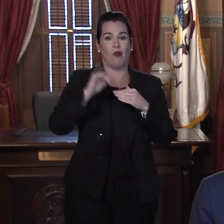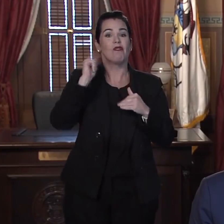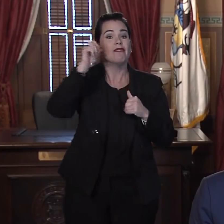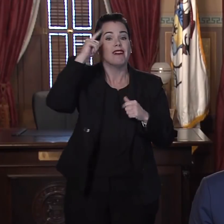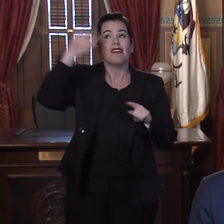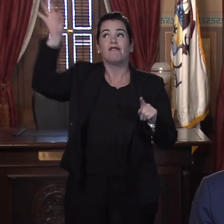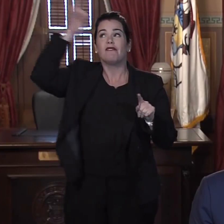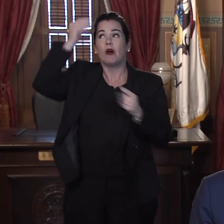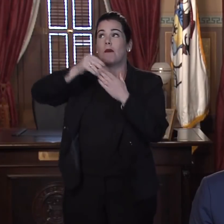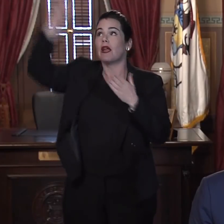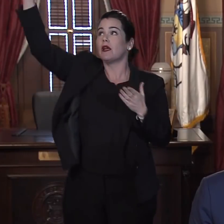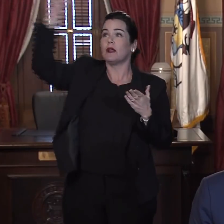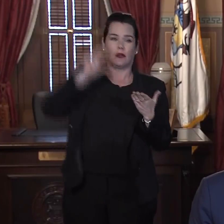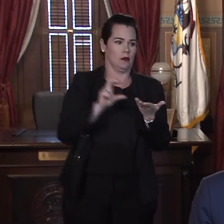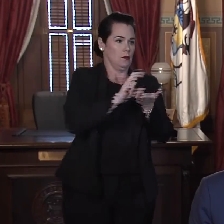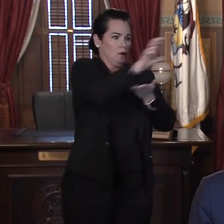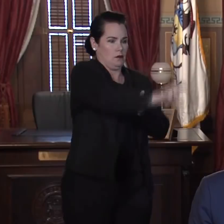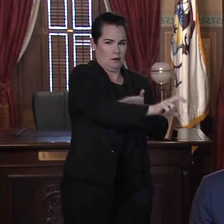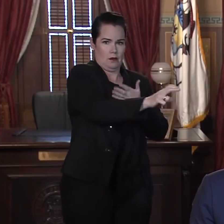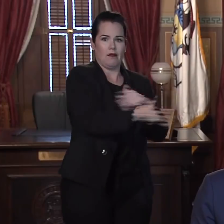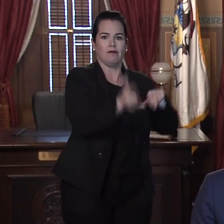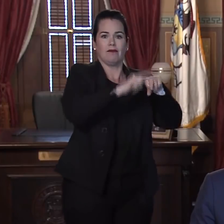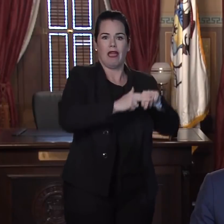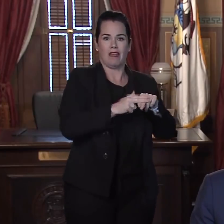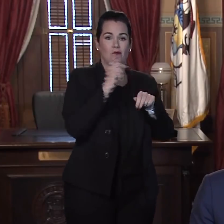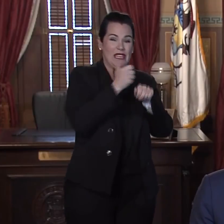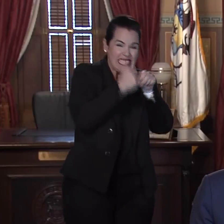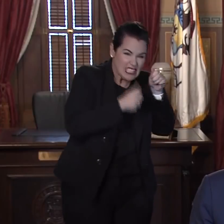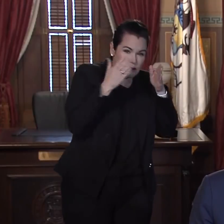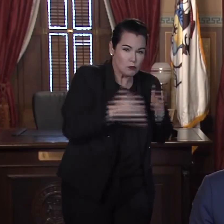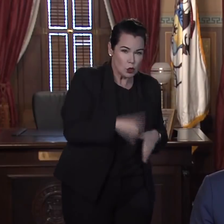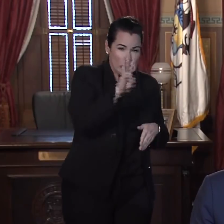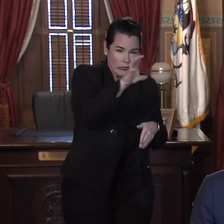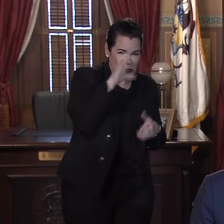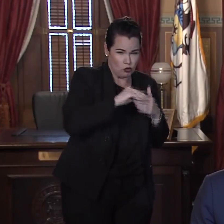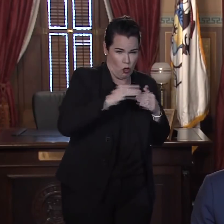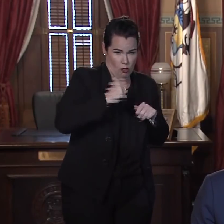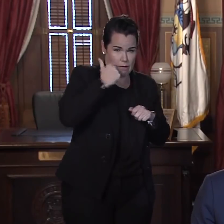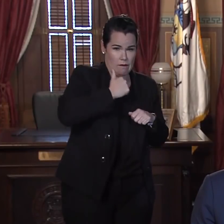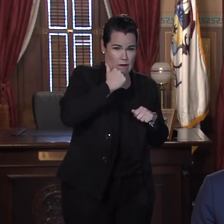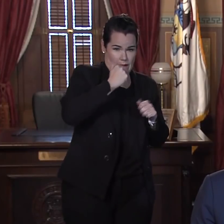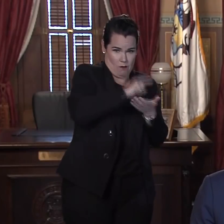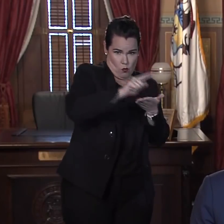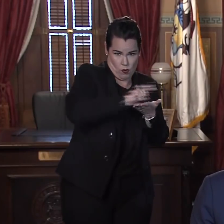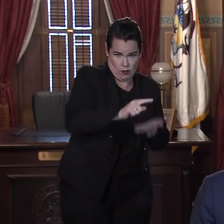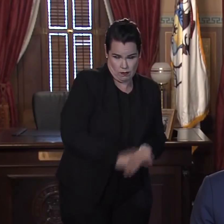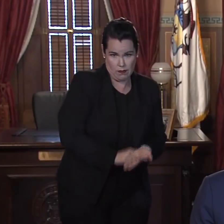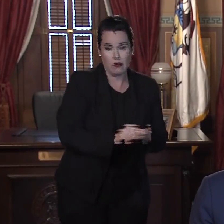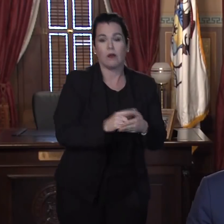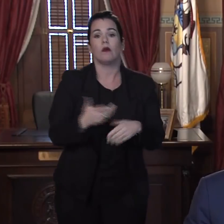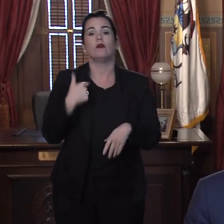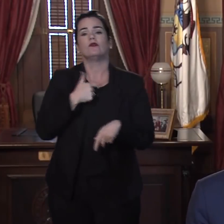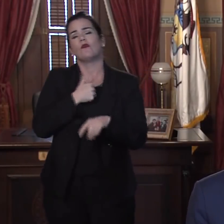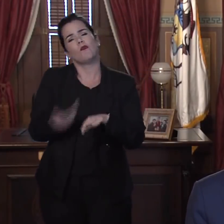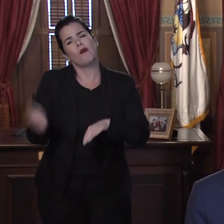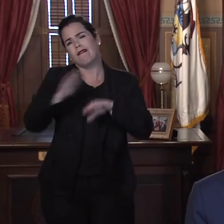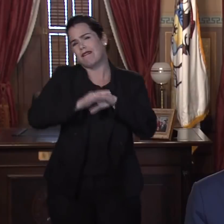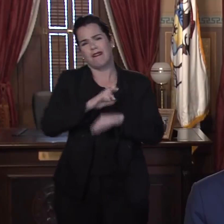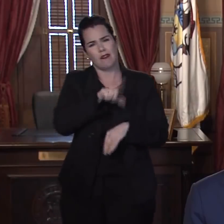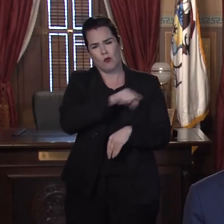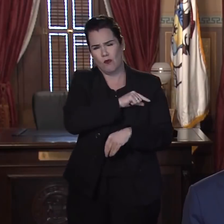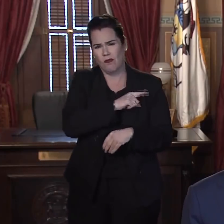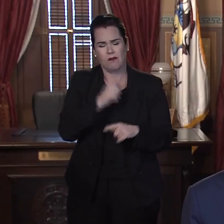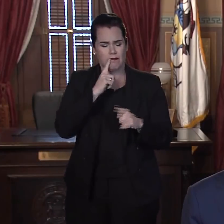government on a weekly basis. We're adding capacity, we're increasing eligibility and benefits, and making